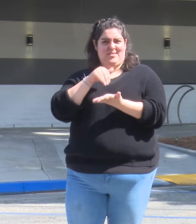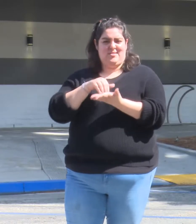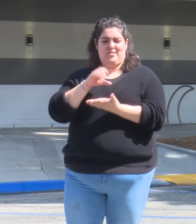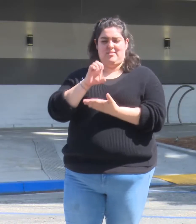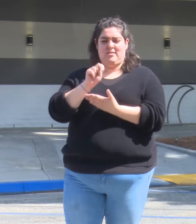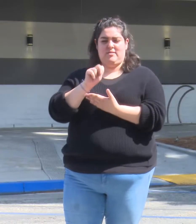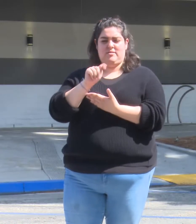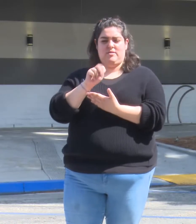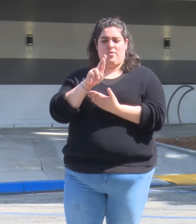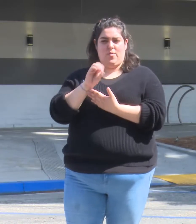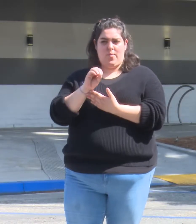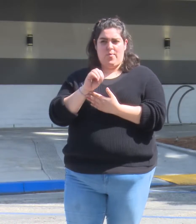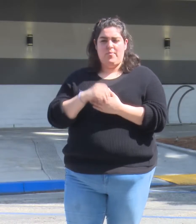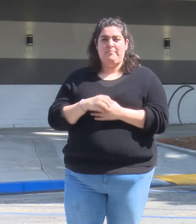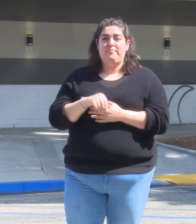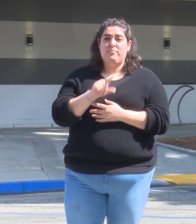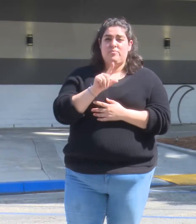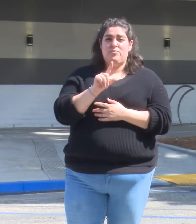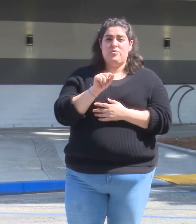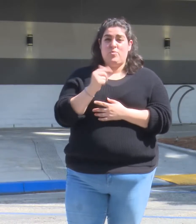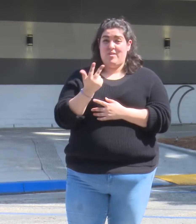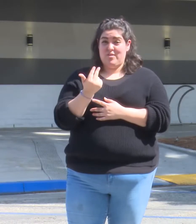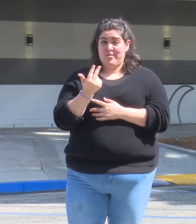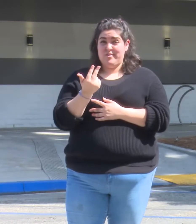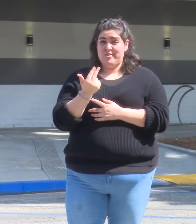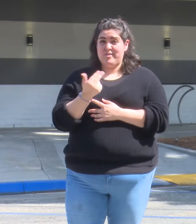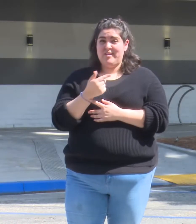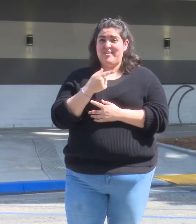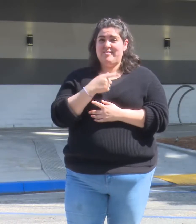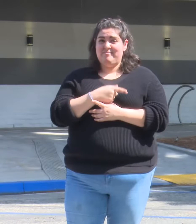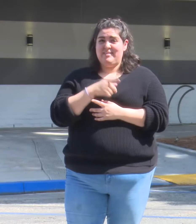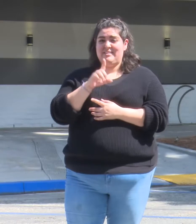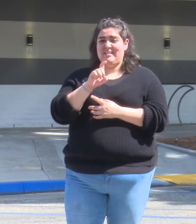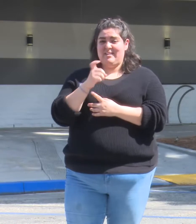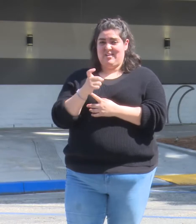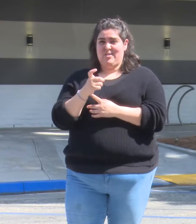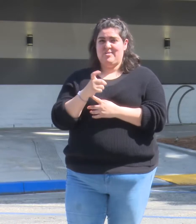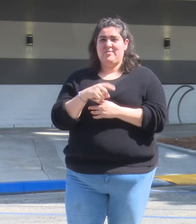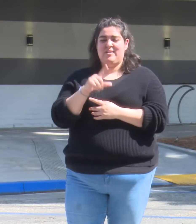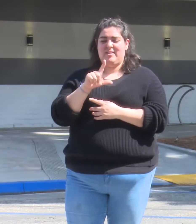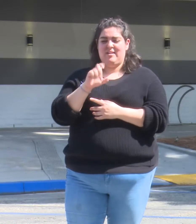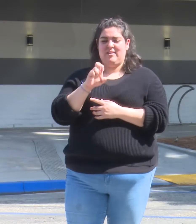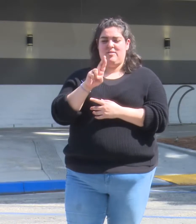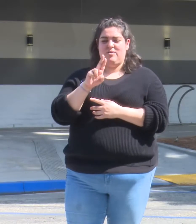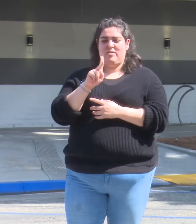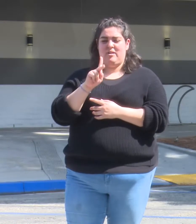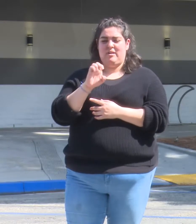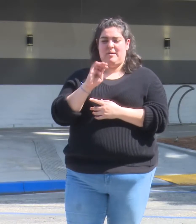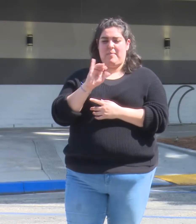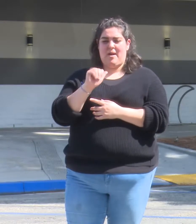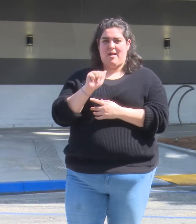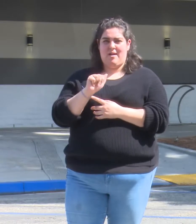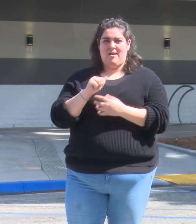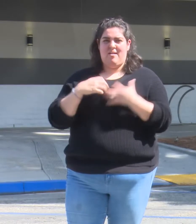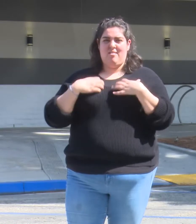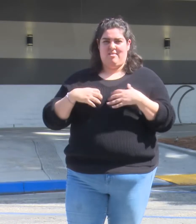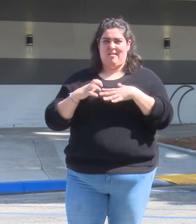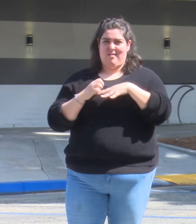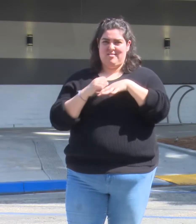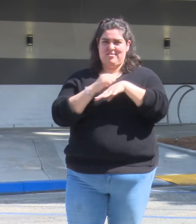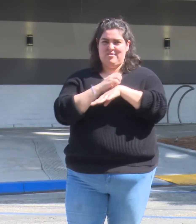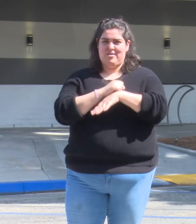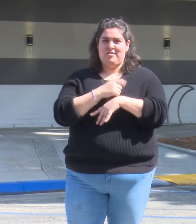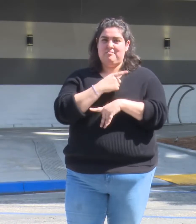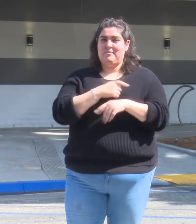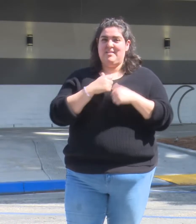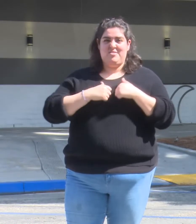In 2013, Ron was diagnosed with acute leukemia. He survived that. We want to